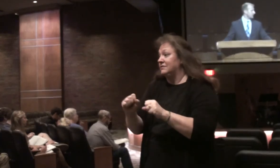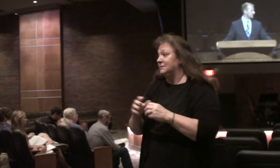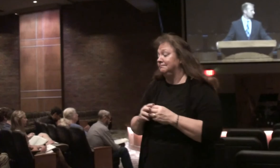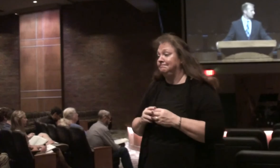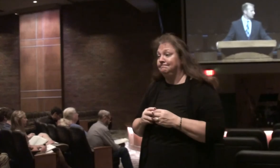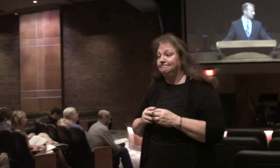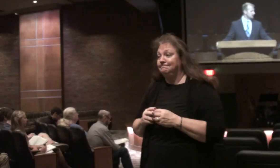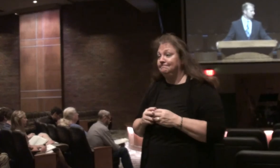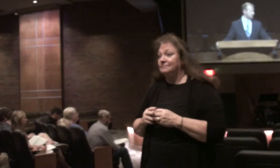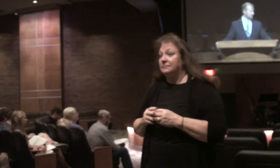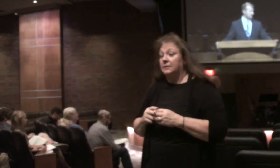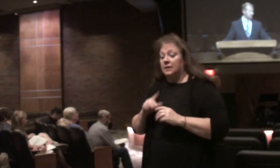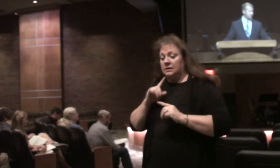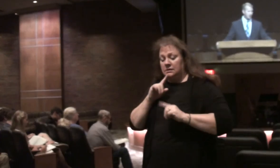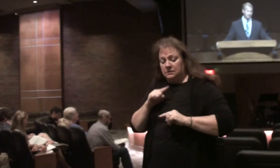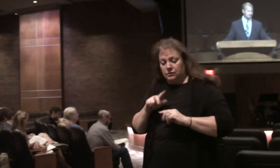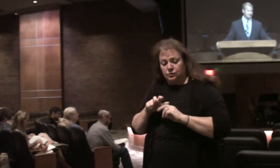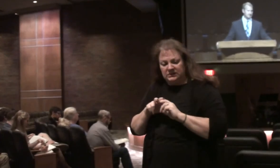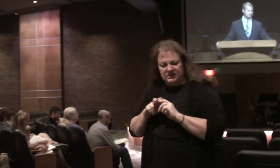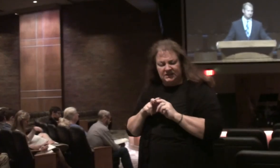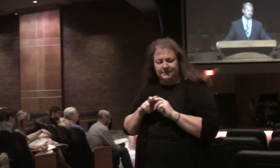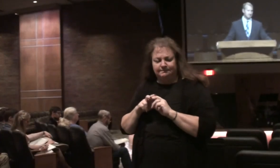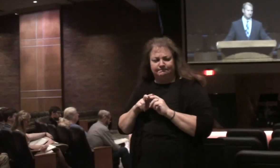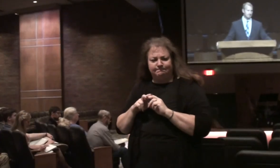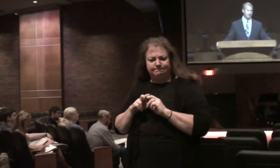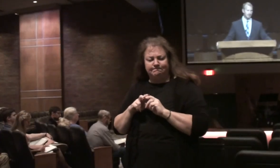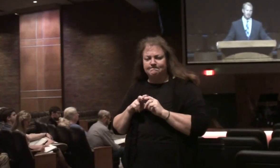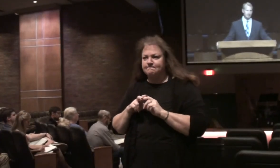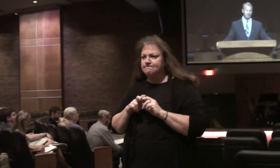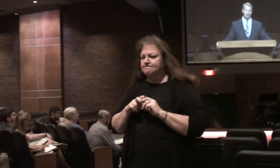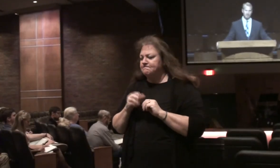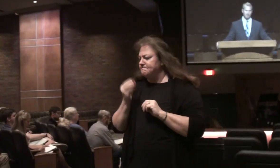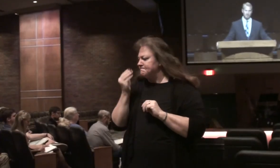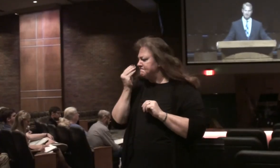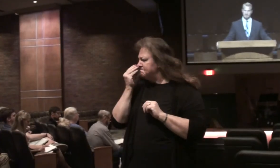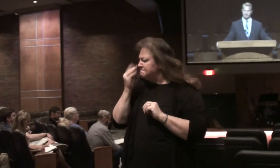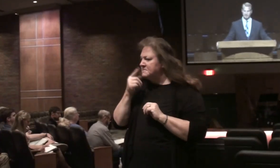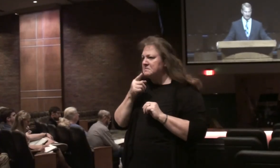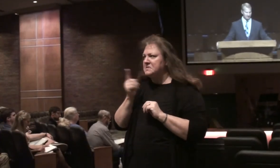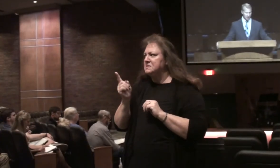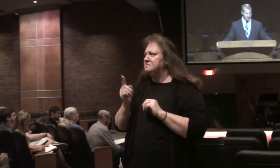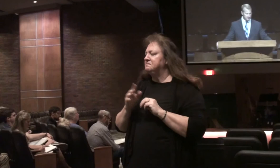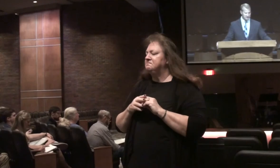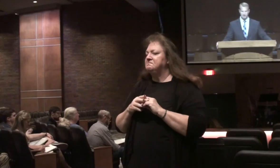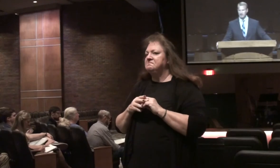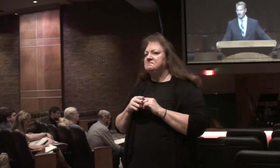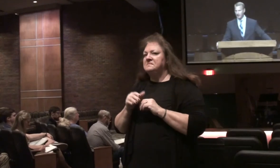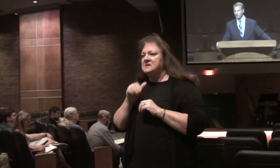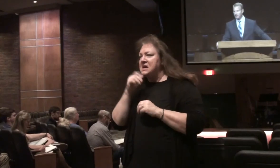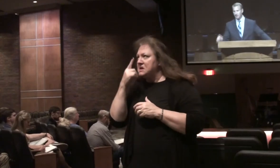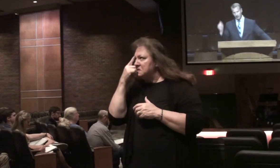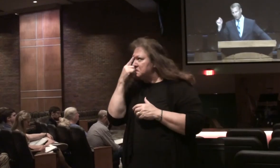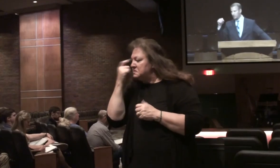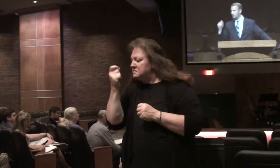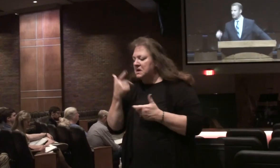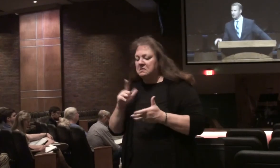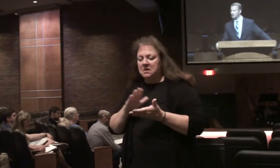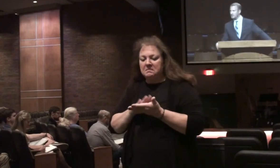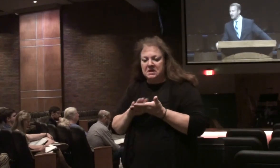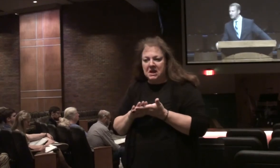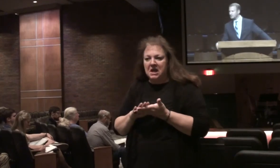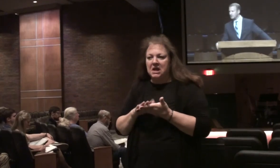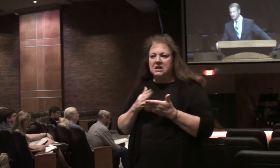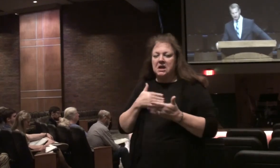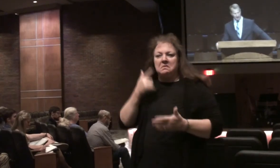And the solution, if you sit here and you know what, I don't care about fellow believers, and I have no interest in being kind to them. I want to bark